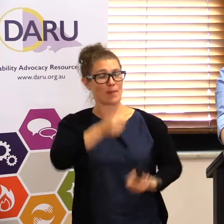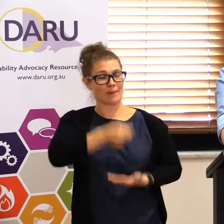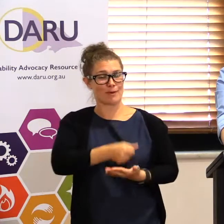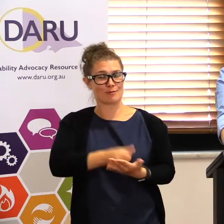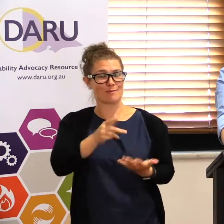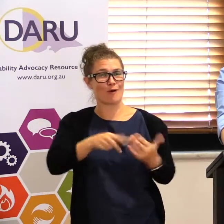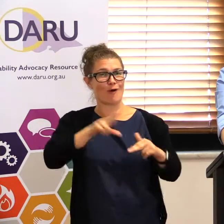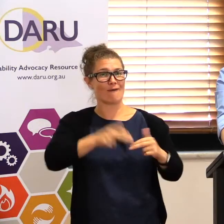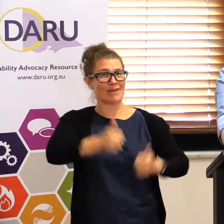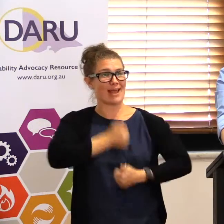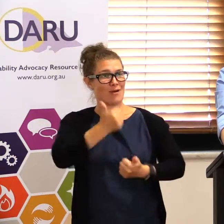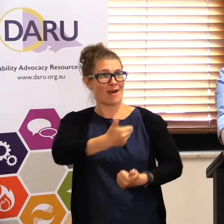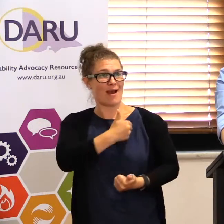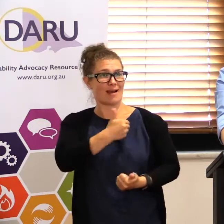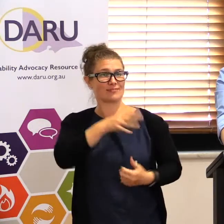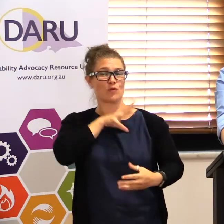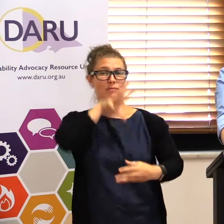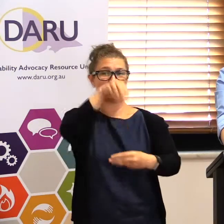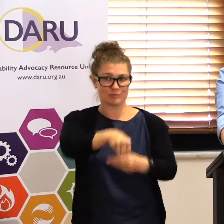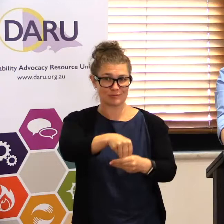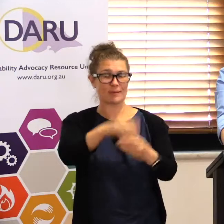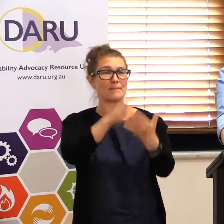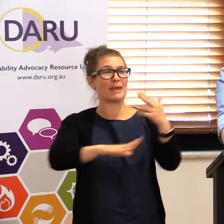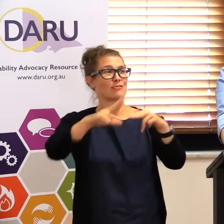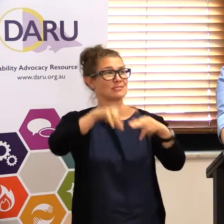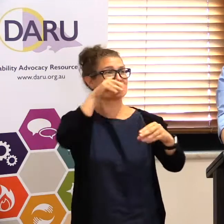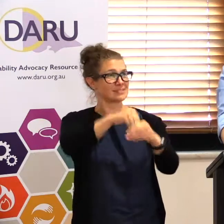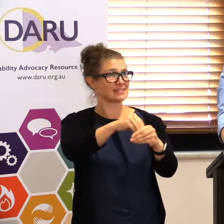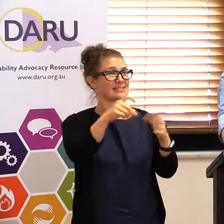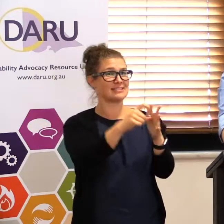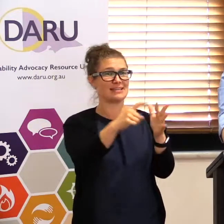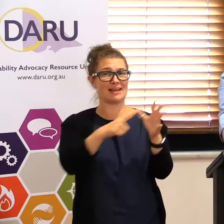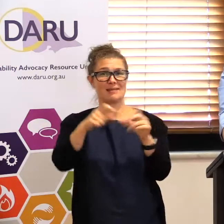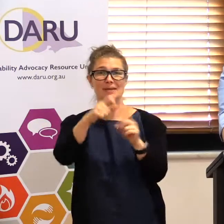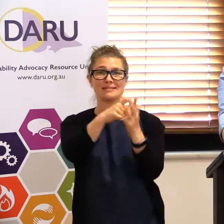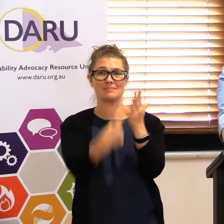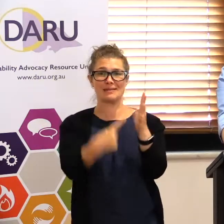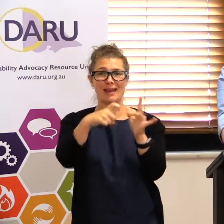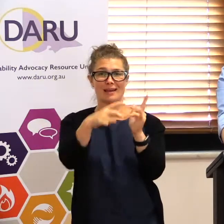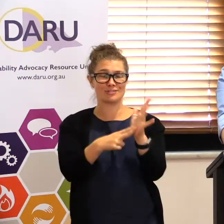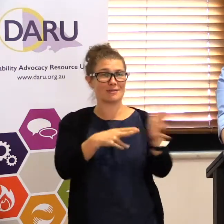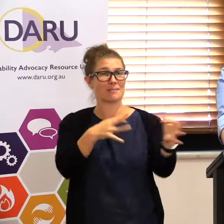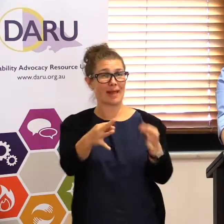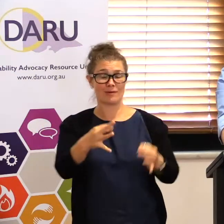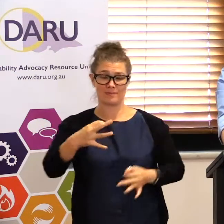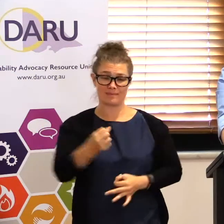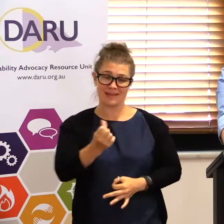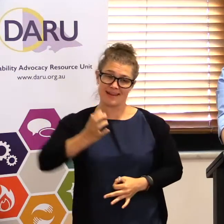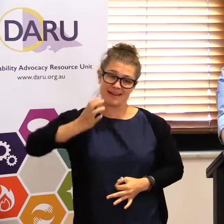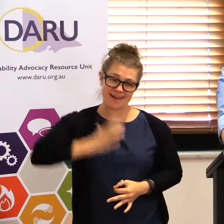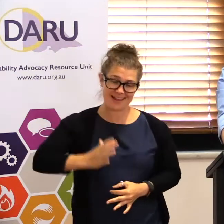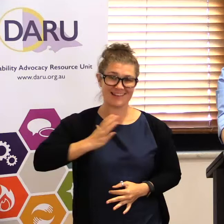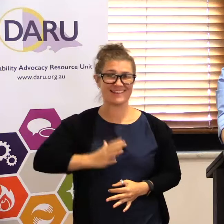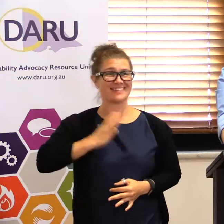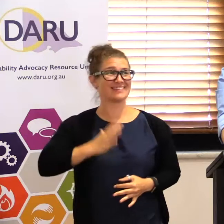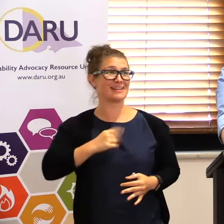putting parents in the Disability Action Plan. Thank you. It was much needed, and I'm